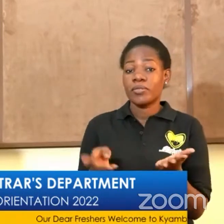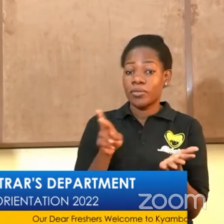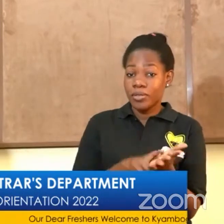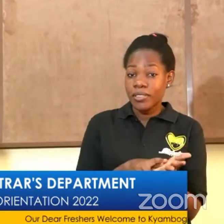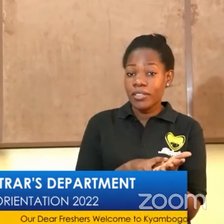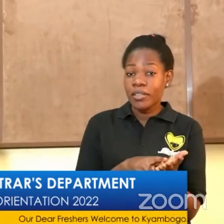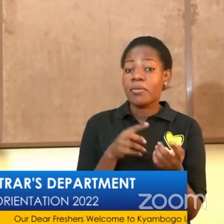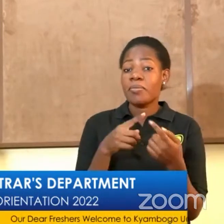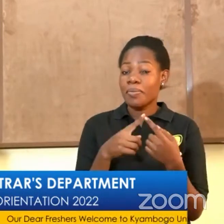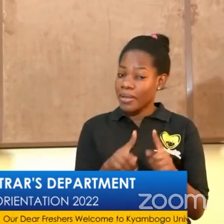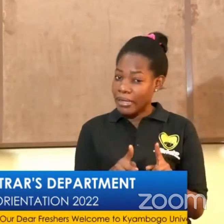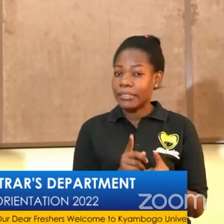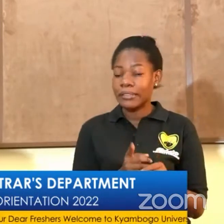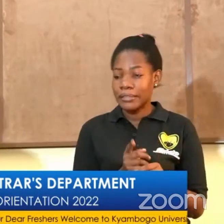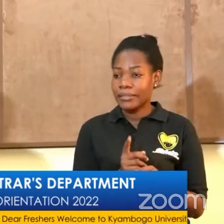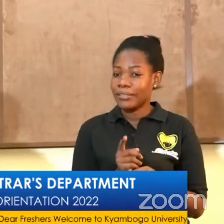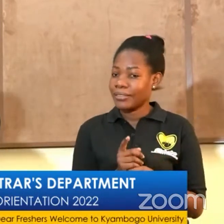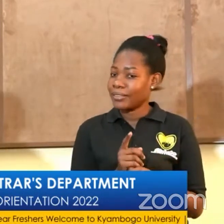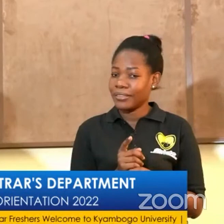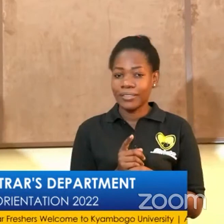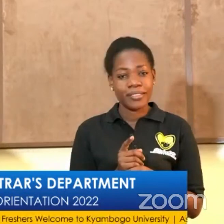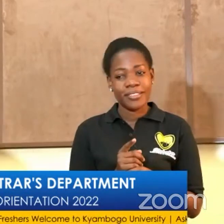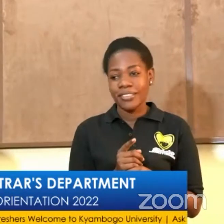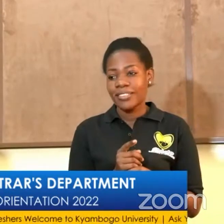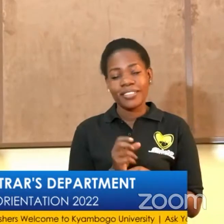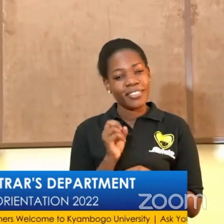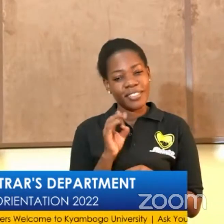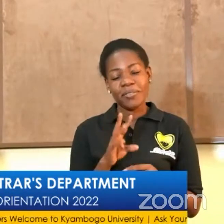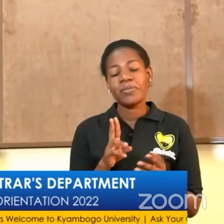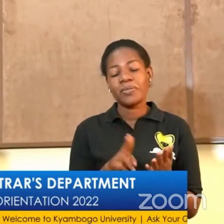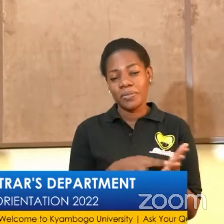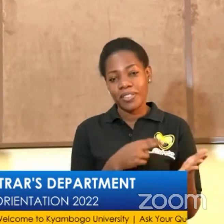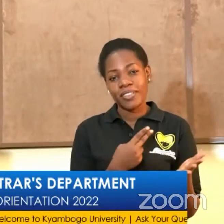for heaven's sake, if you fail